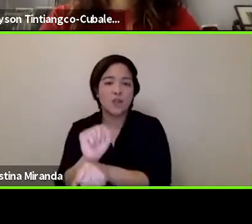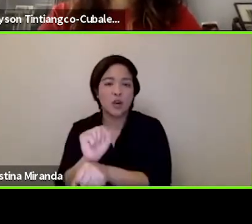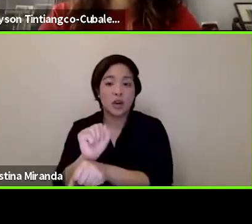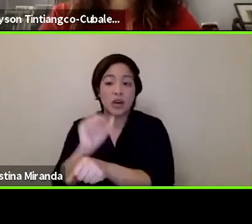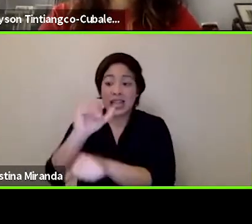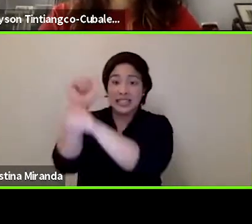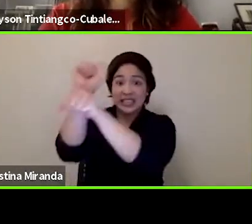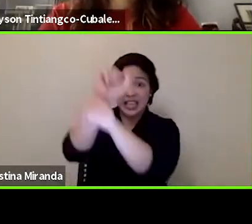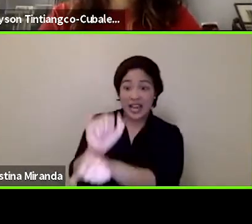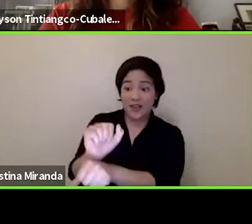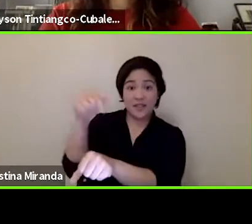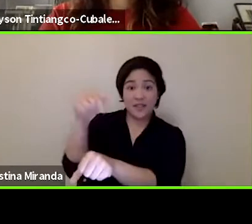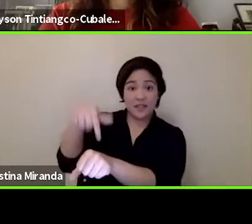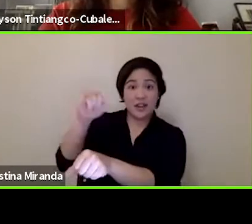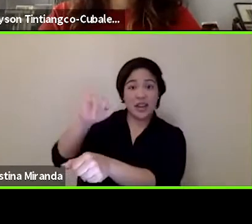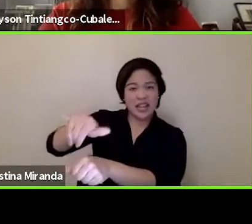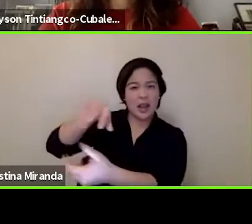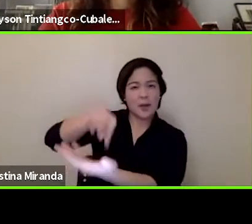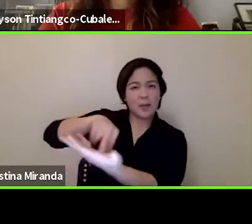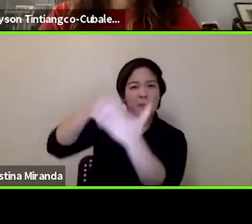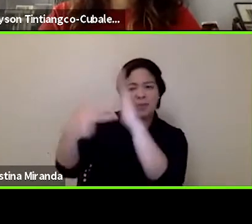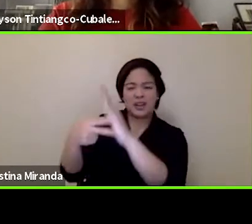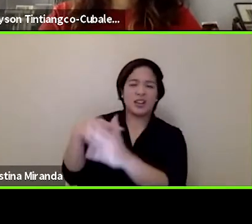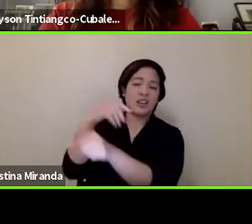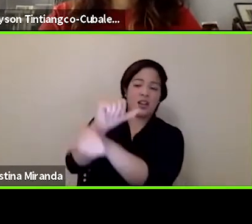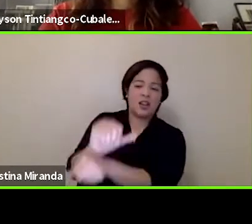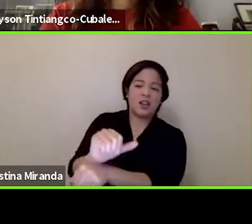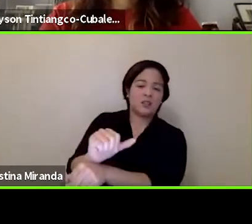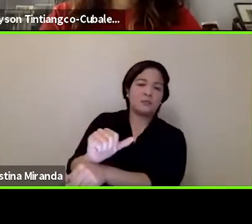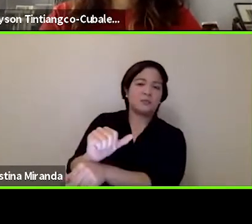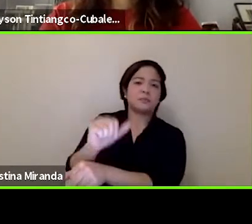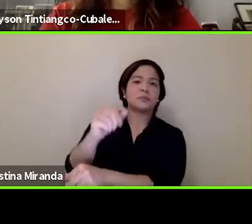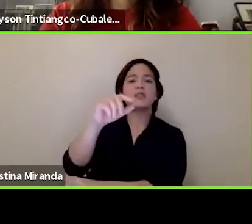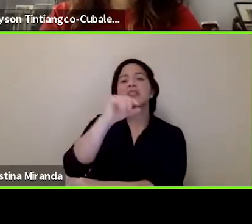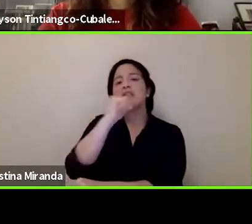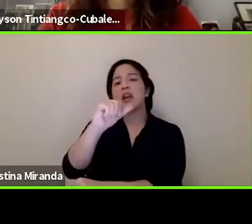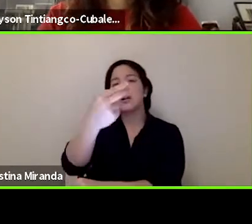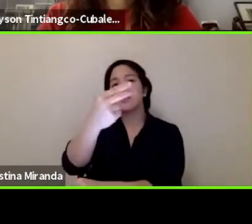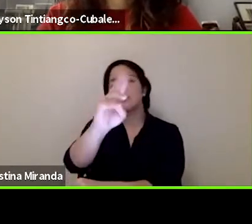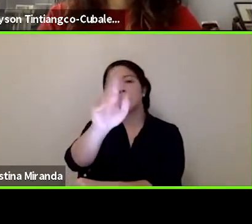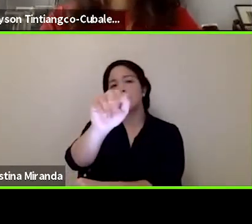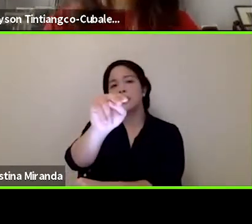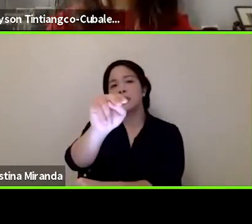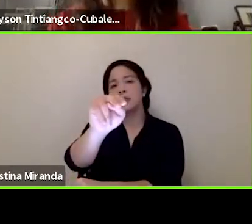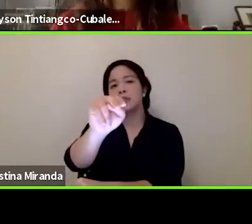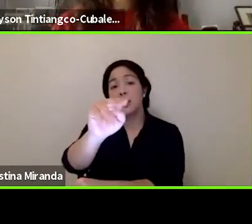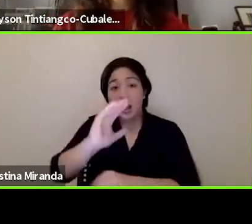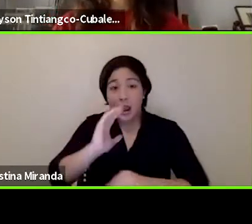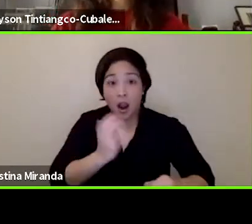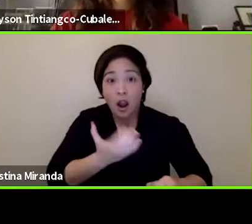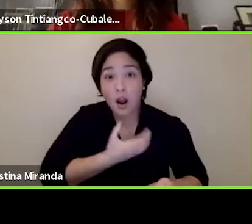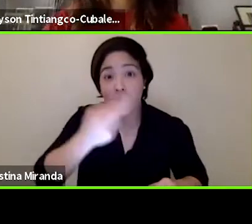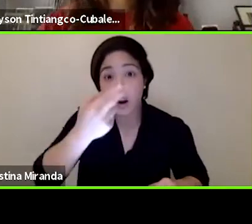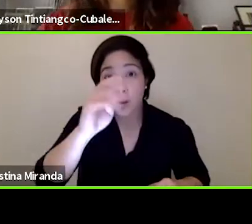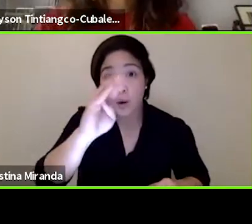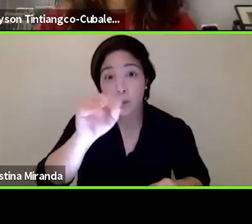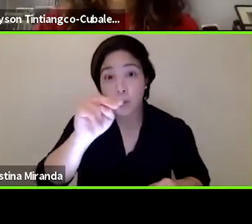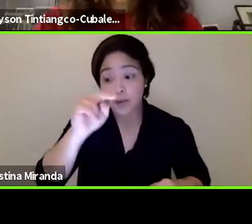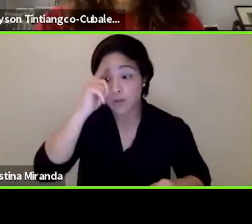is the antithesis of being human, right? Our humanity is consistently